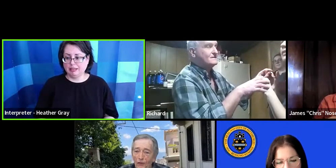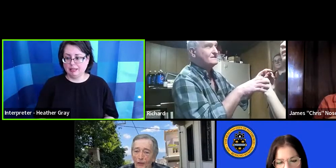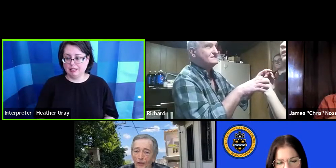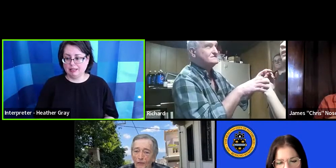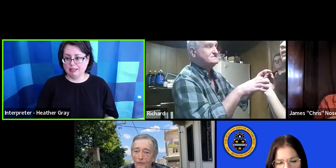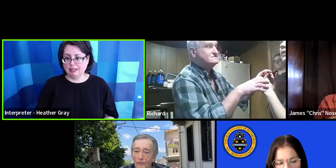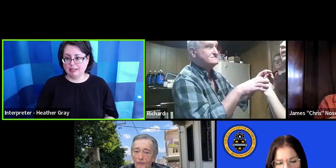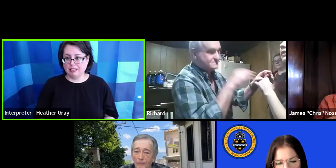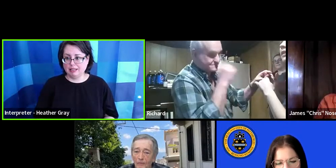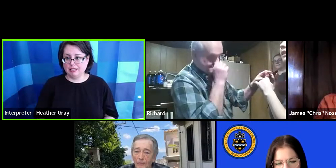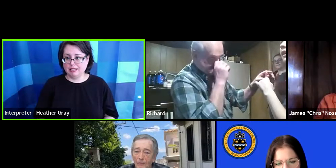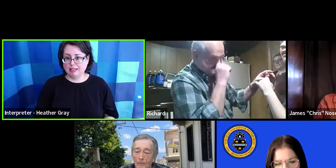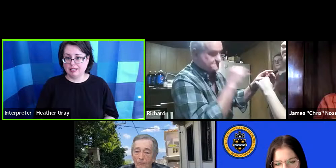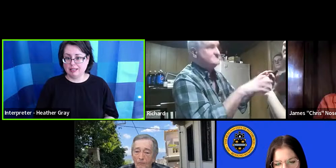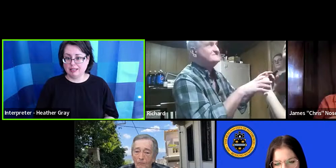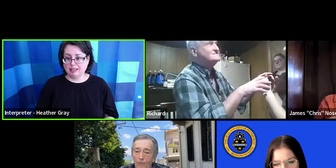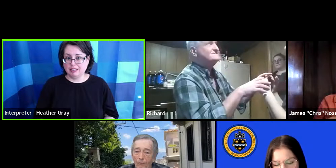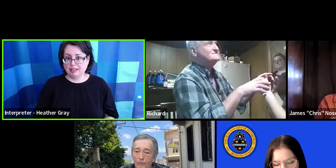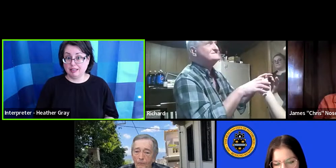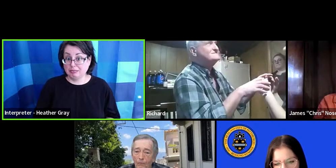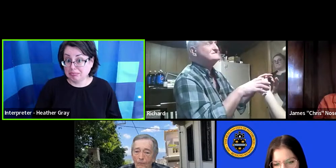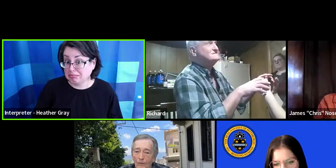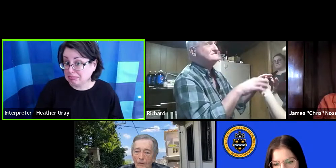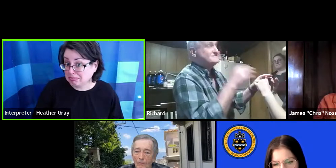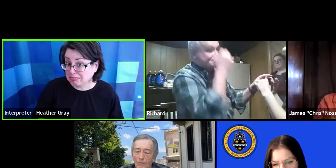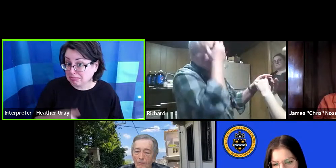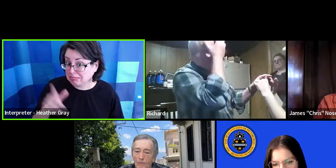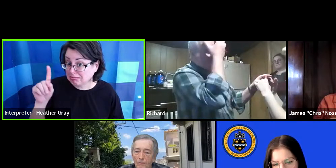I saw the. Can you hear us?